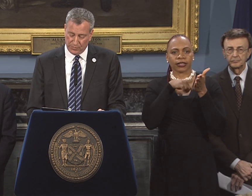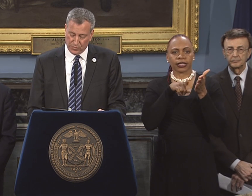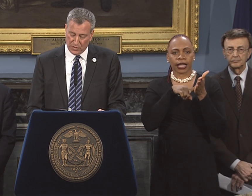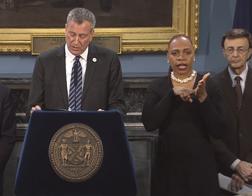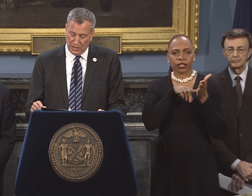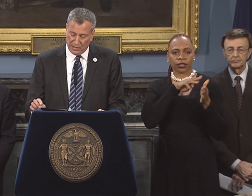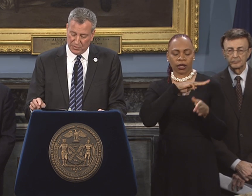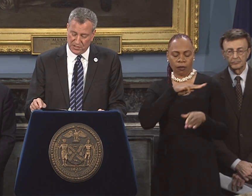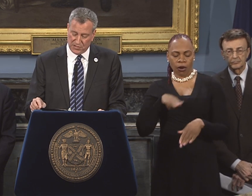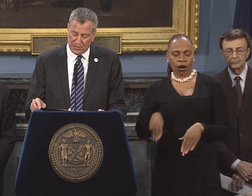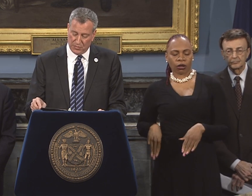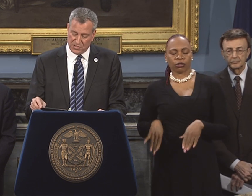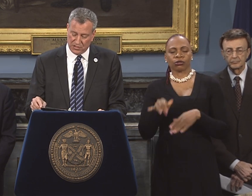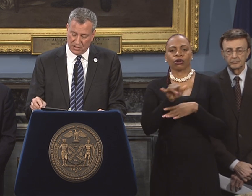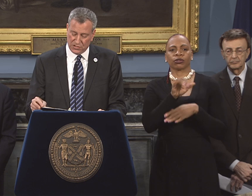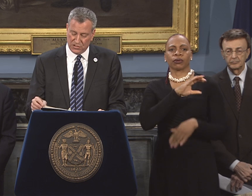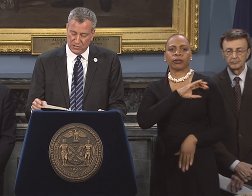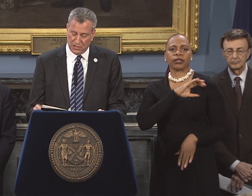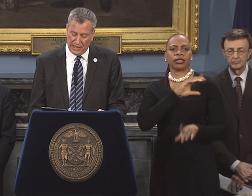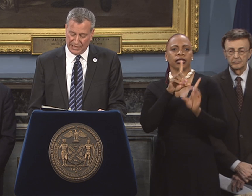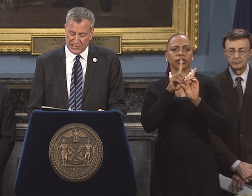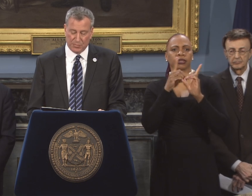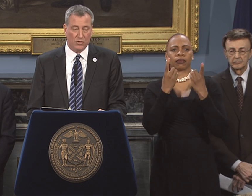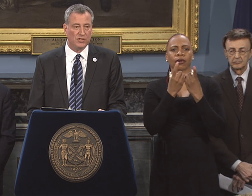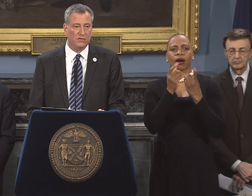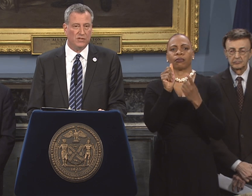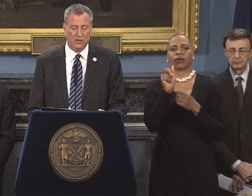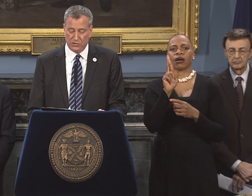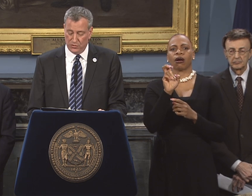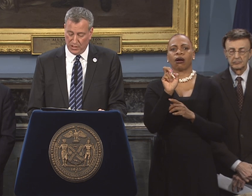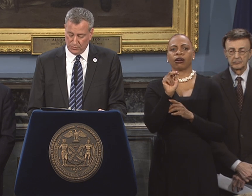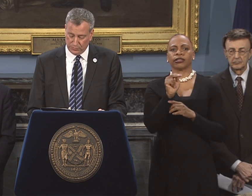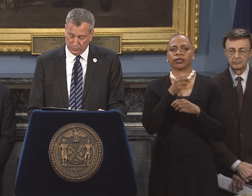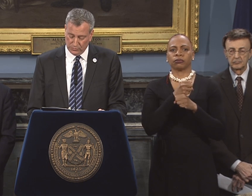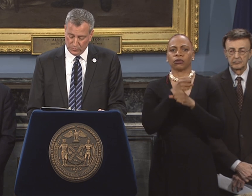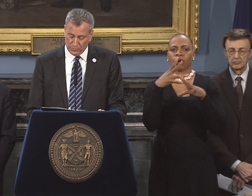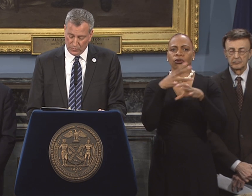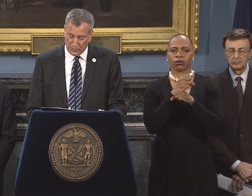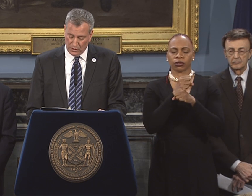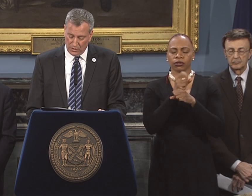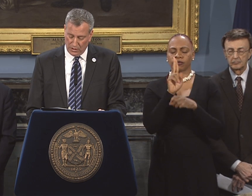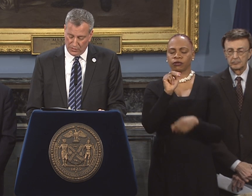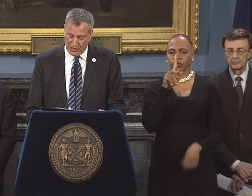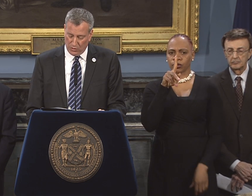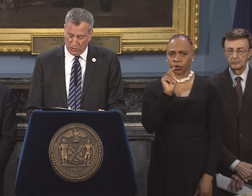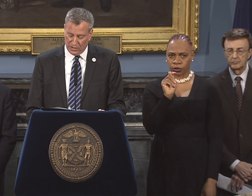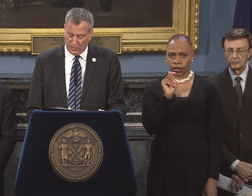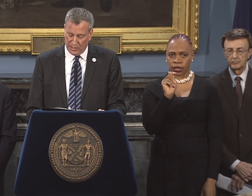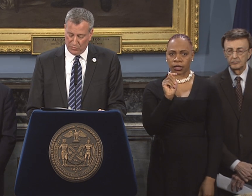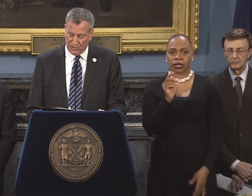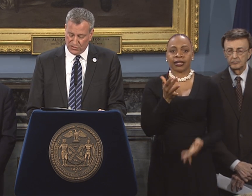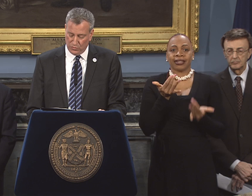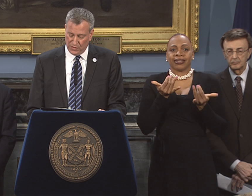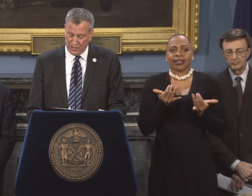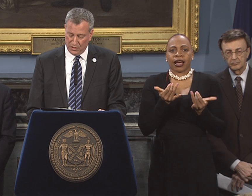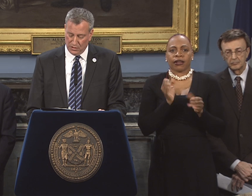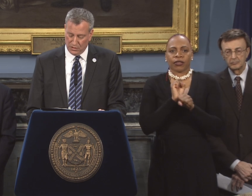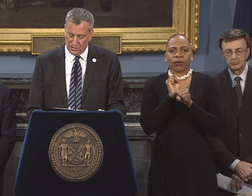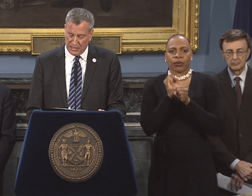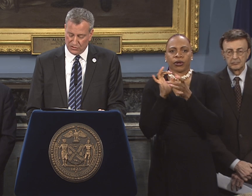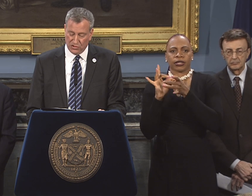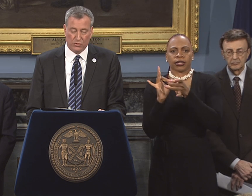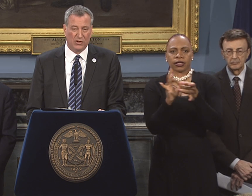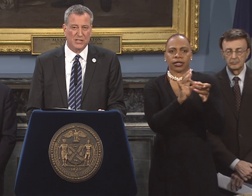marshals, and the Police Department's Arson and Explosives Unit. And they're now working in collaboration with